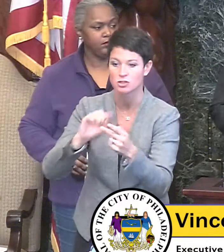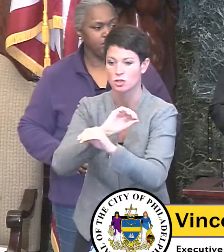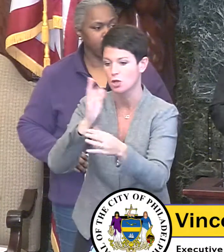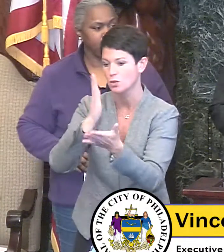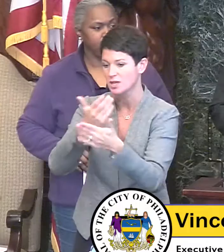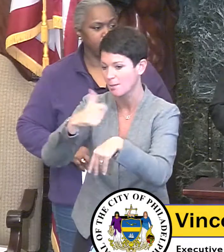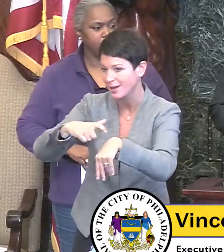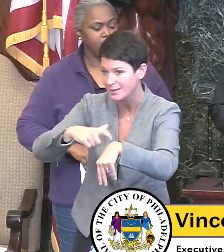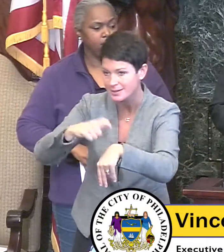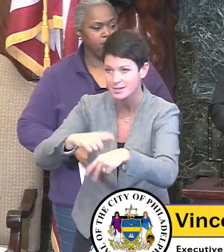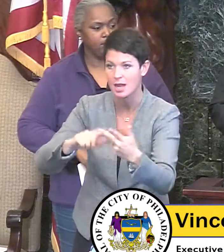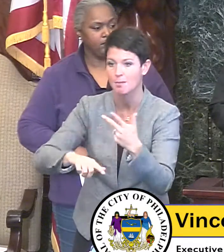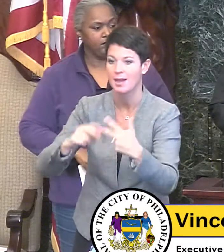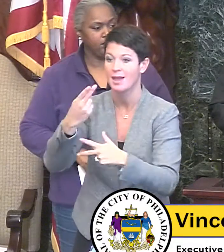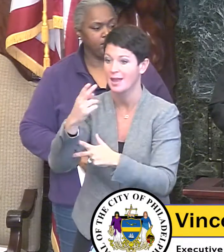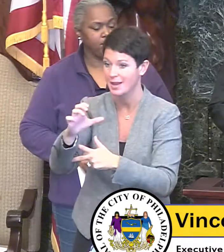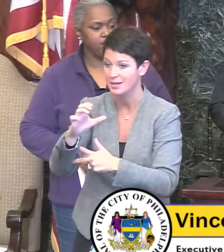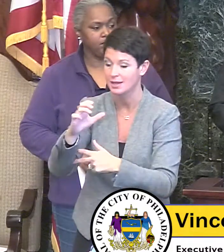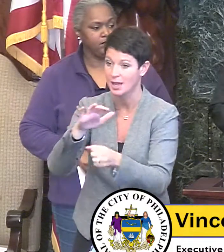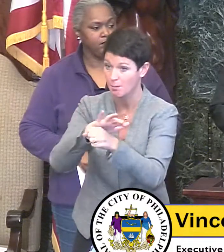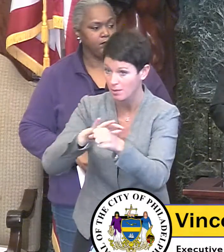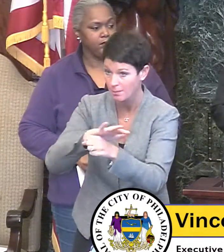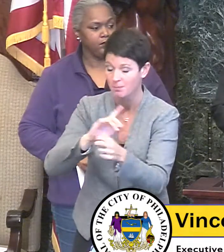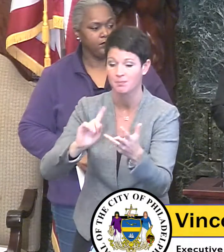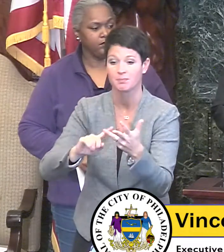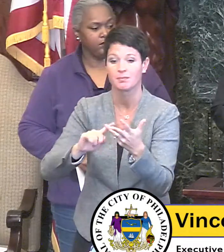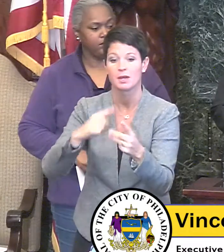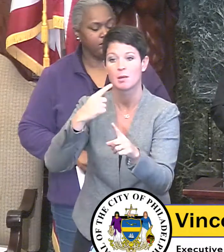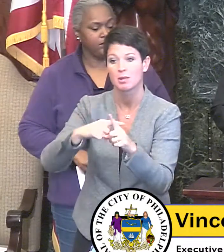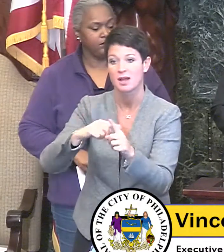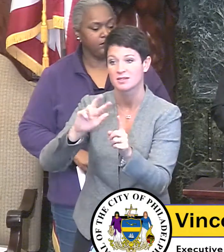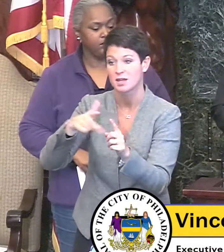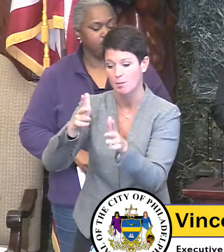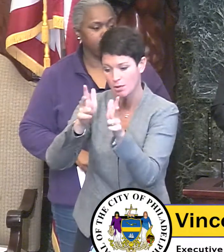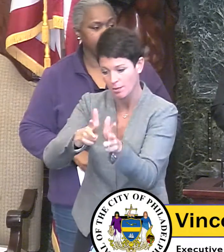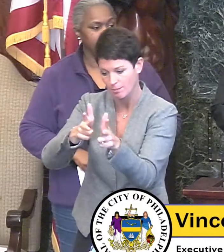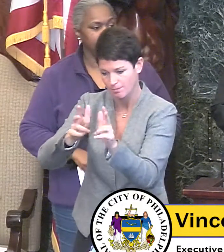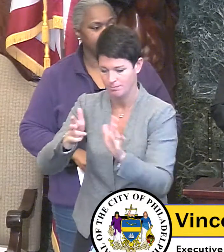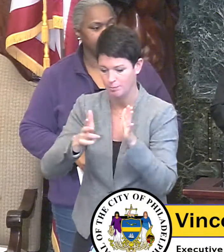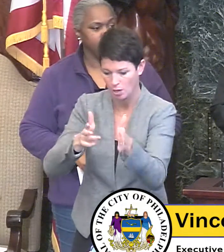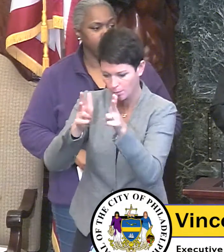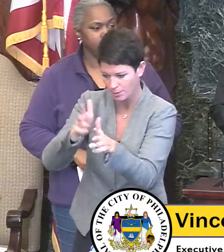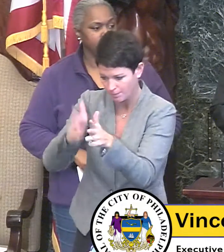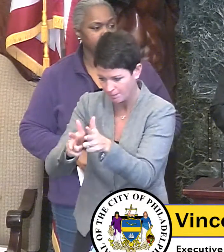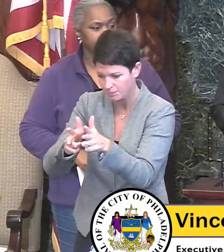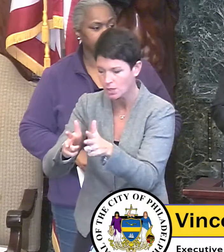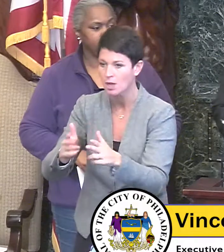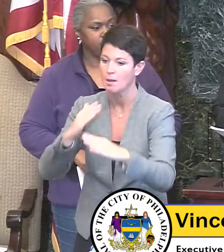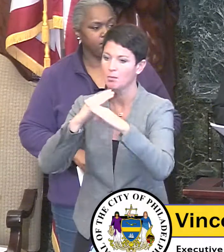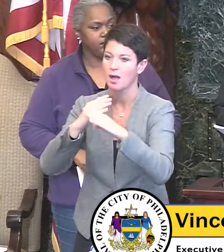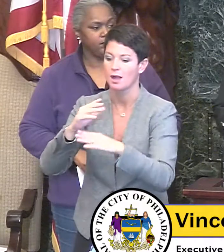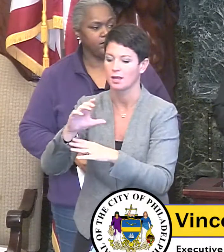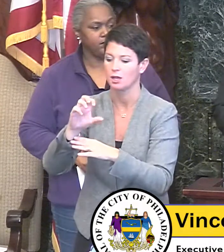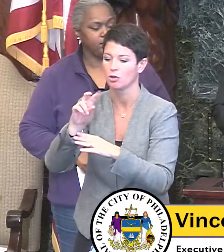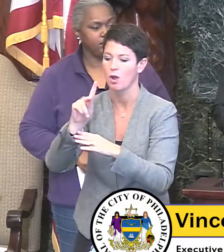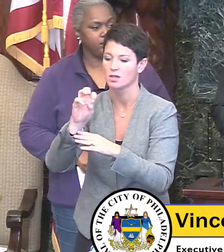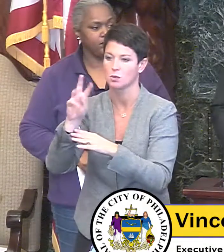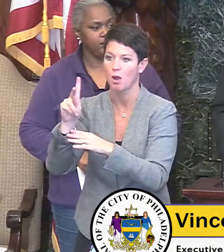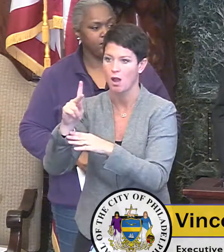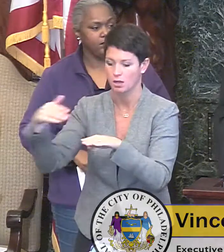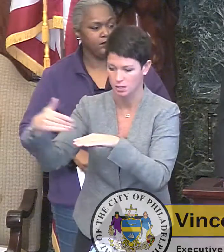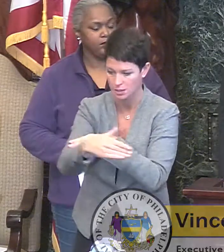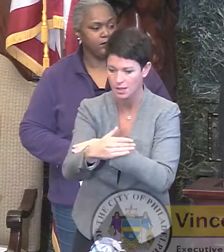time zones, handicap zones, as well as double parking, blocking crosswalks, and similar